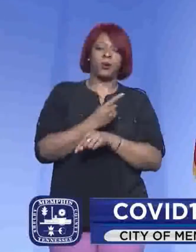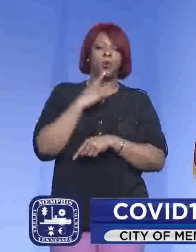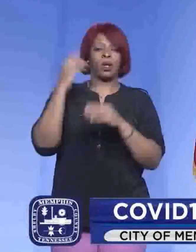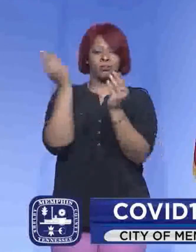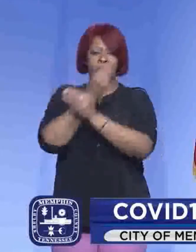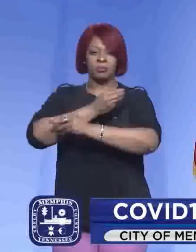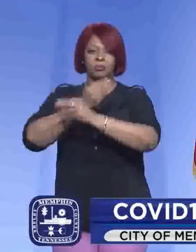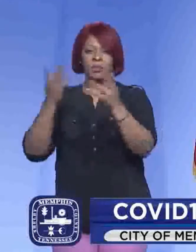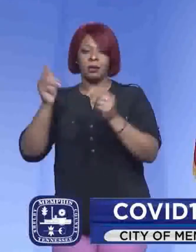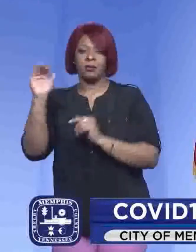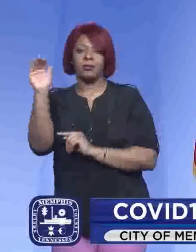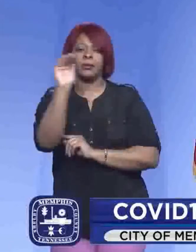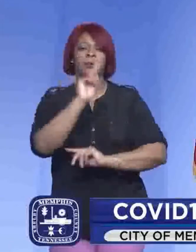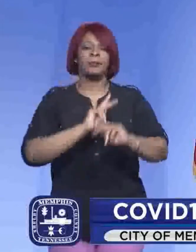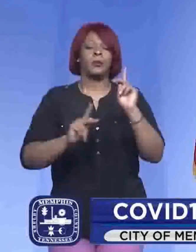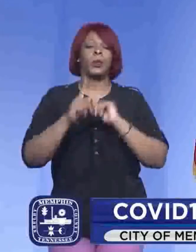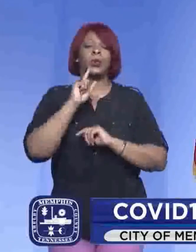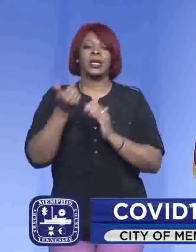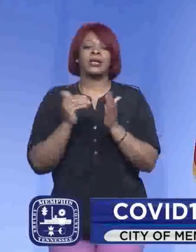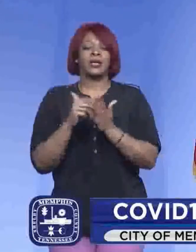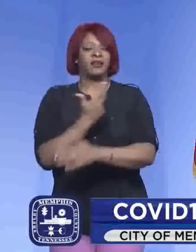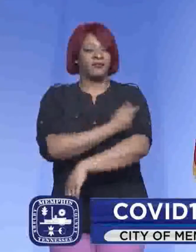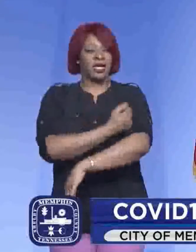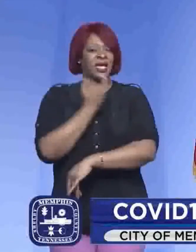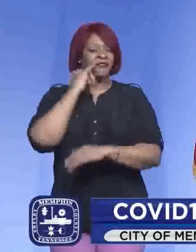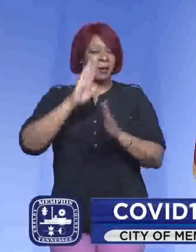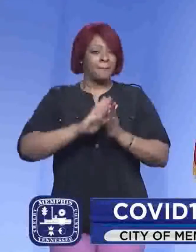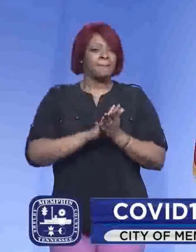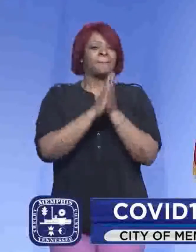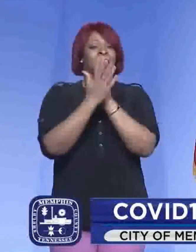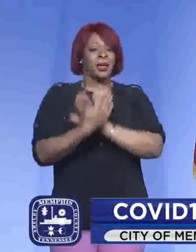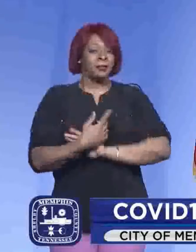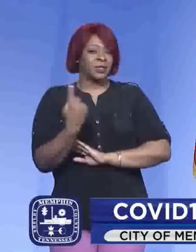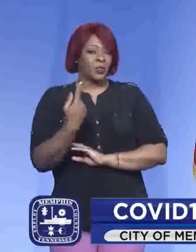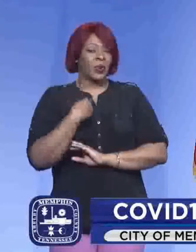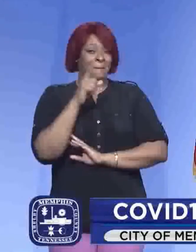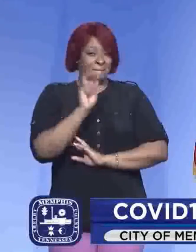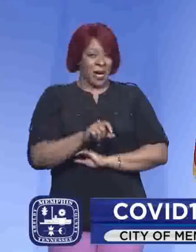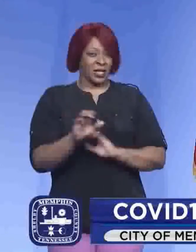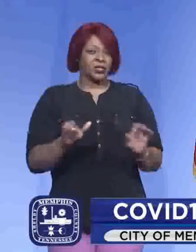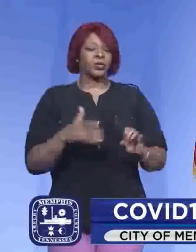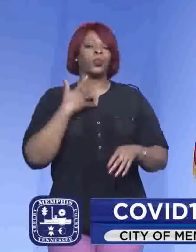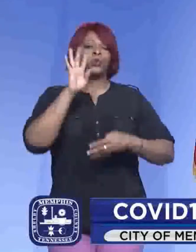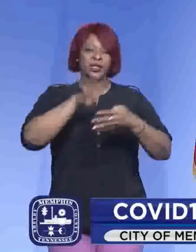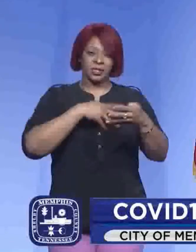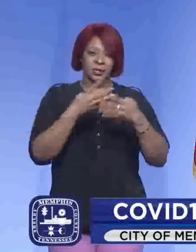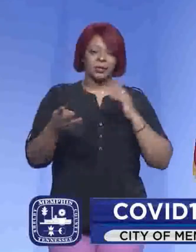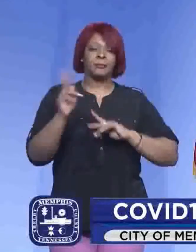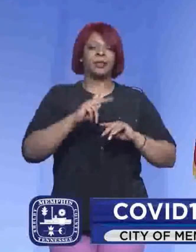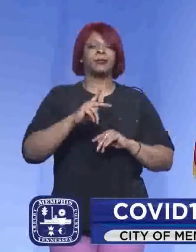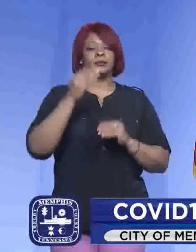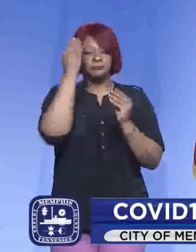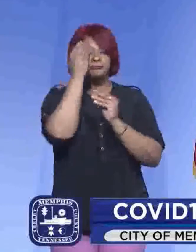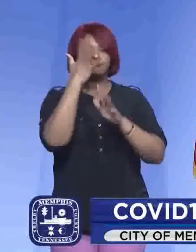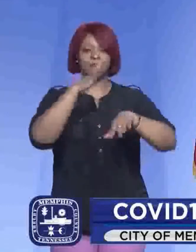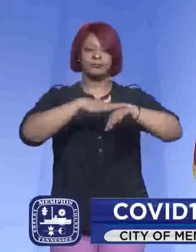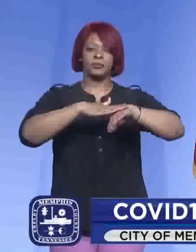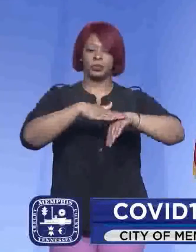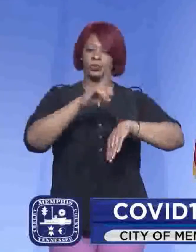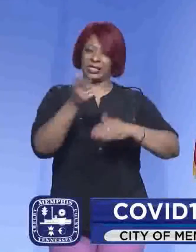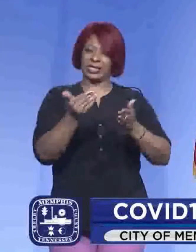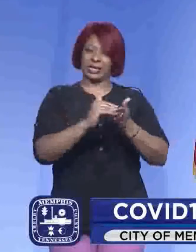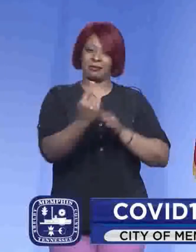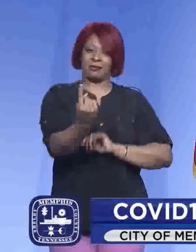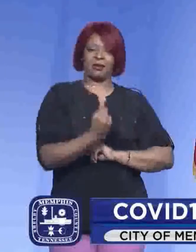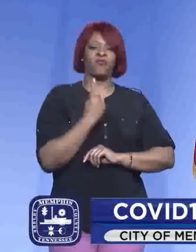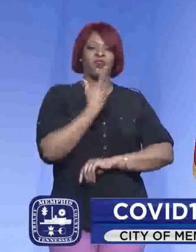everybody know, and we'll make sure that if that becomes something that we need to do, that we schedule it and give people a heads up about who needs it and where it